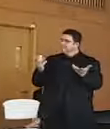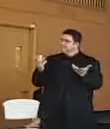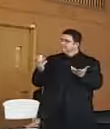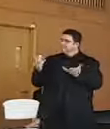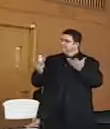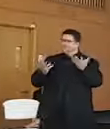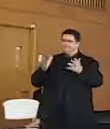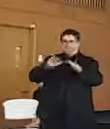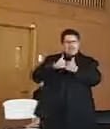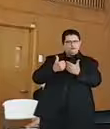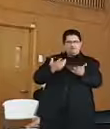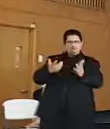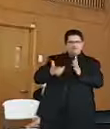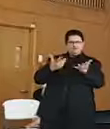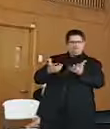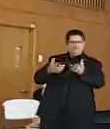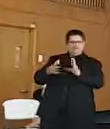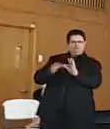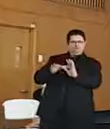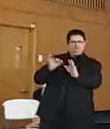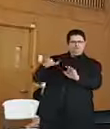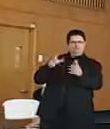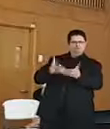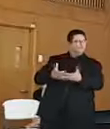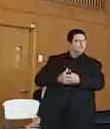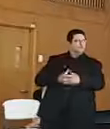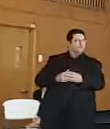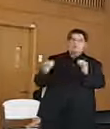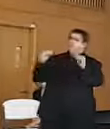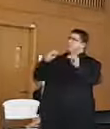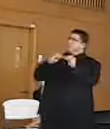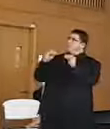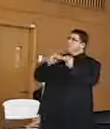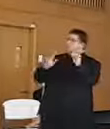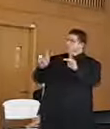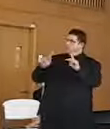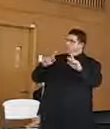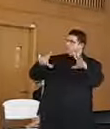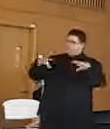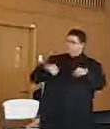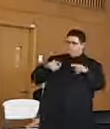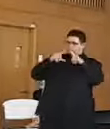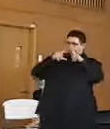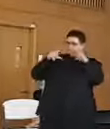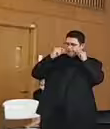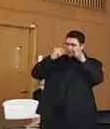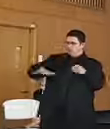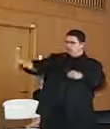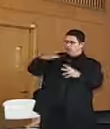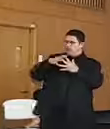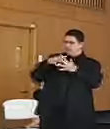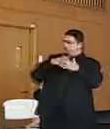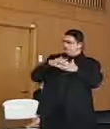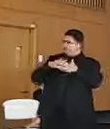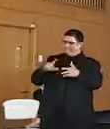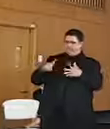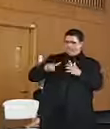the minority? Well, more and more people are accepting the masks across the country. It initially